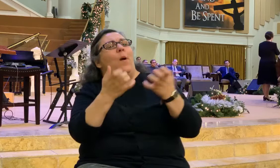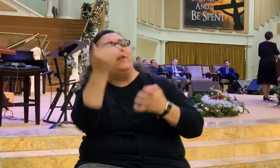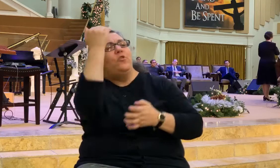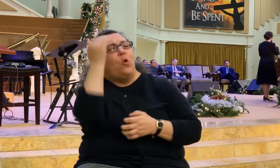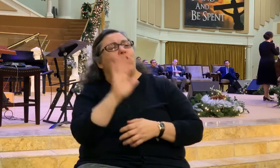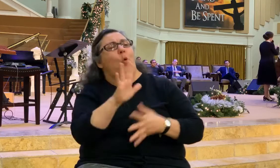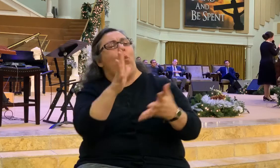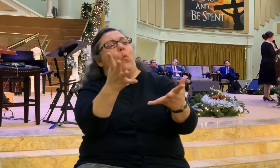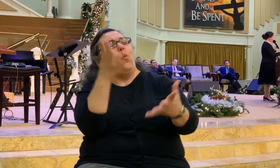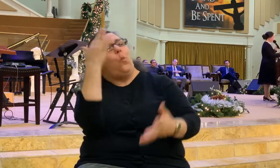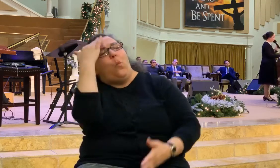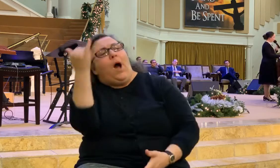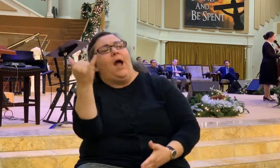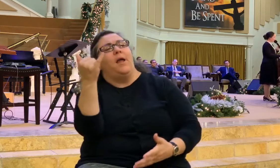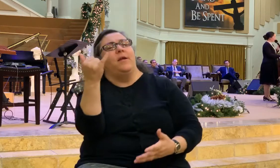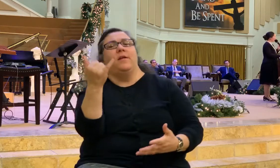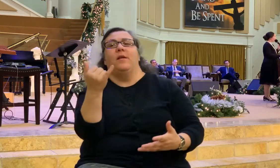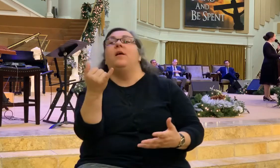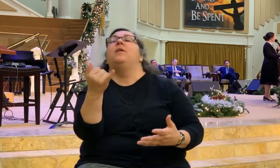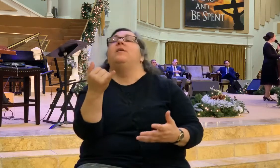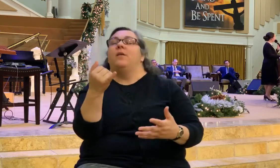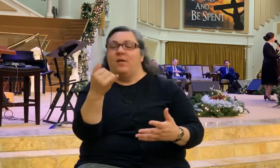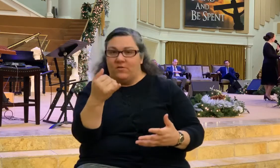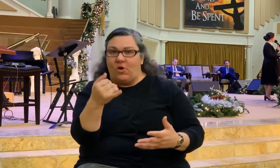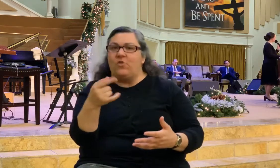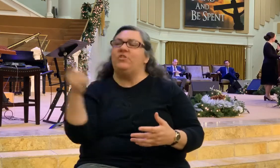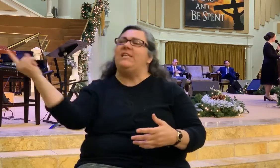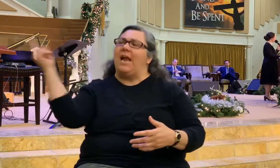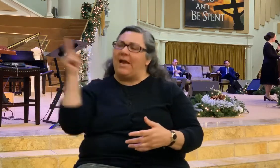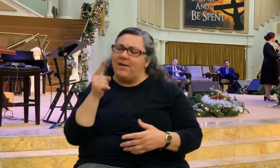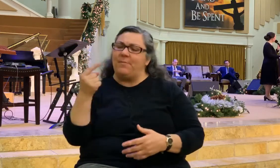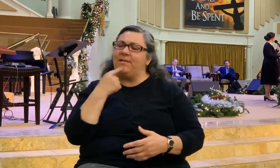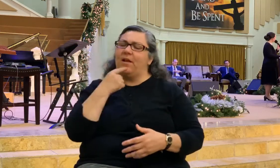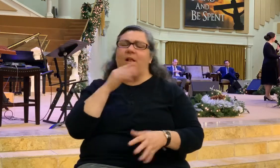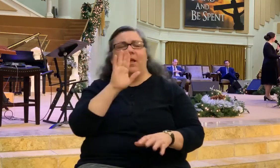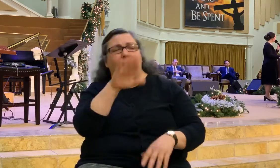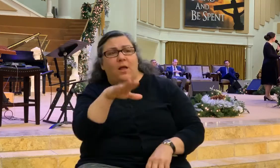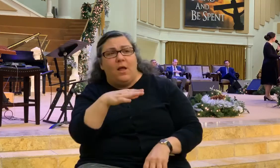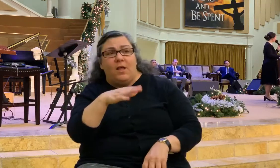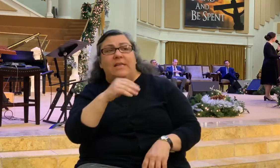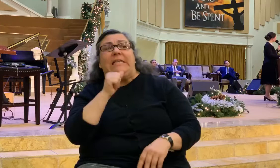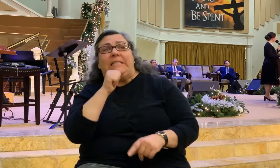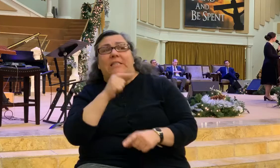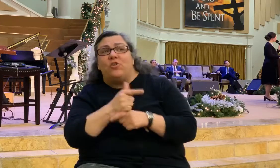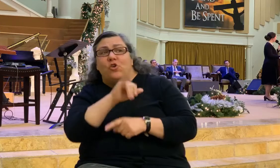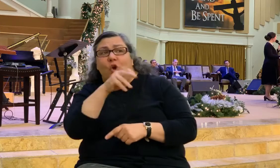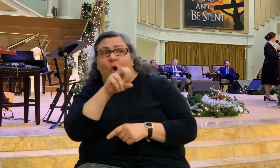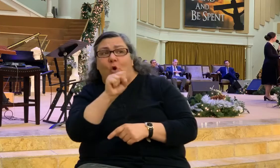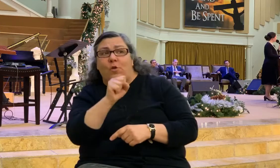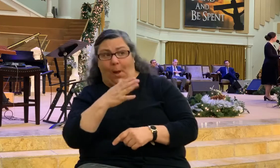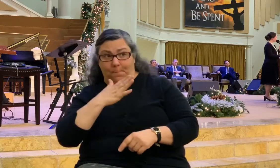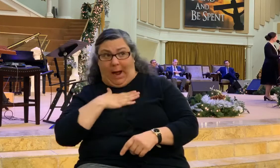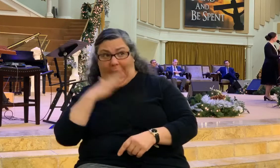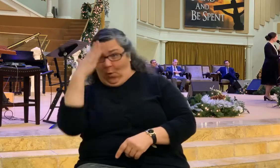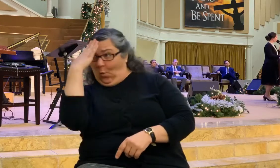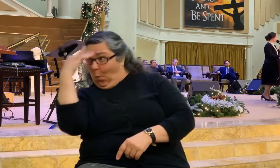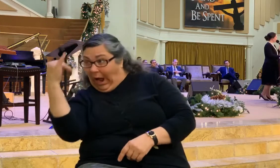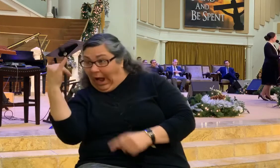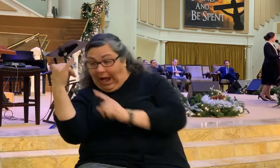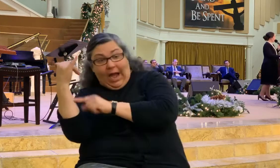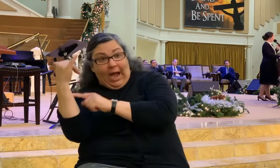husband preached it to our church. And she came to me and she said, my why, Sister Jones, is to